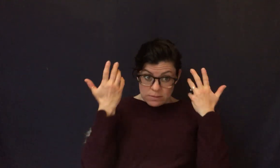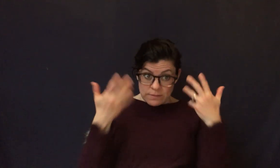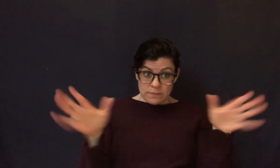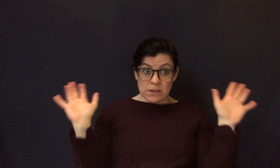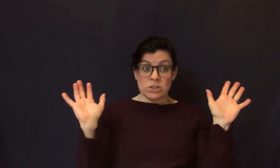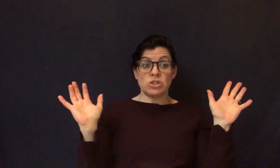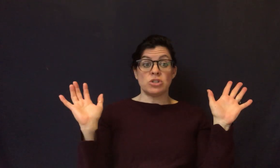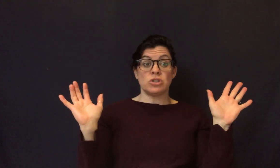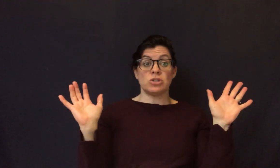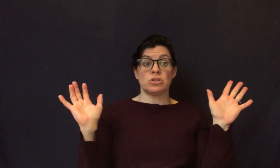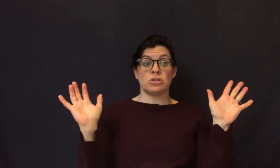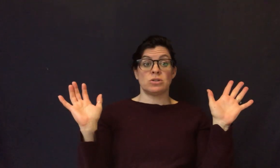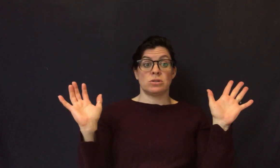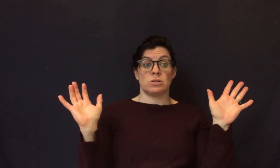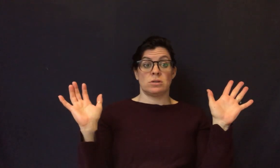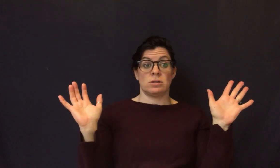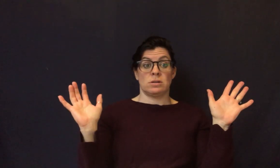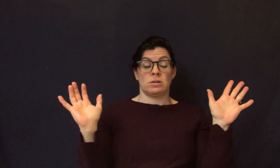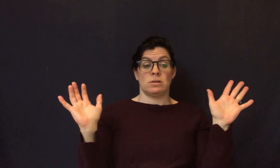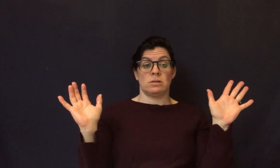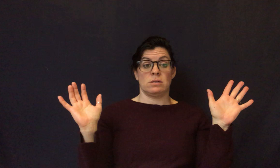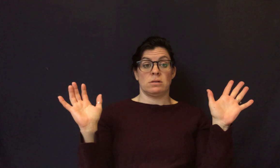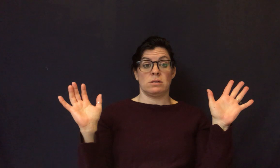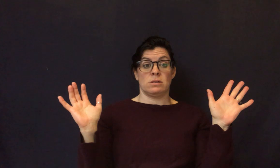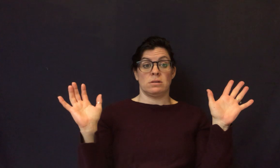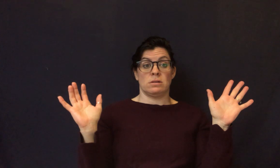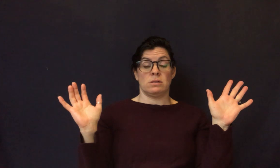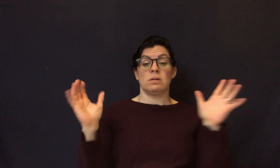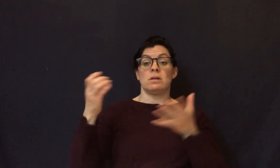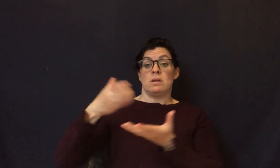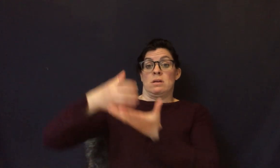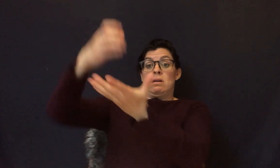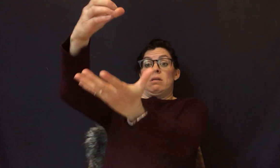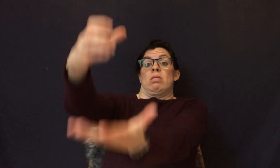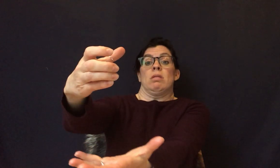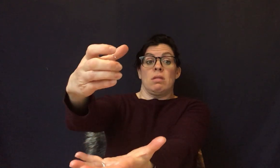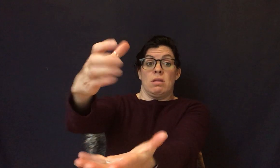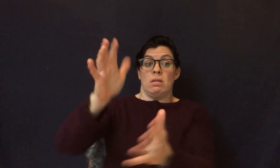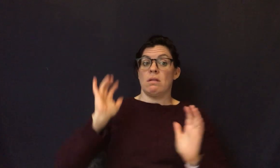and no one else will try to pick it up to use it. Okay, so lay the fire extinguisher down when you